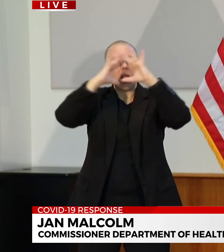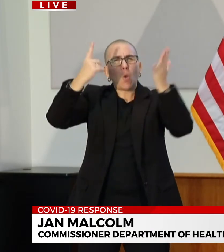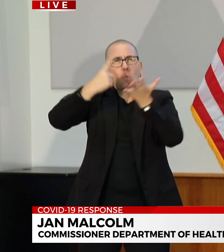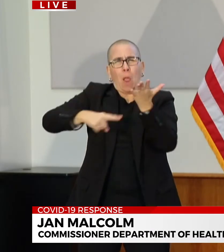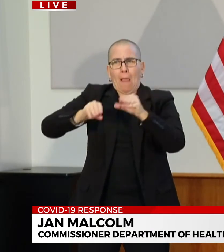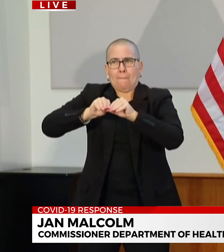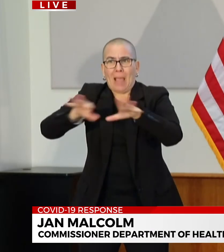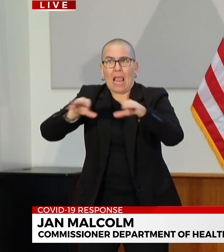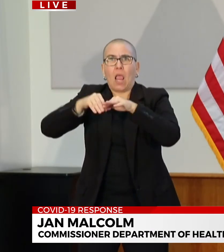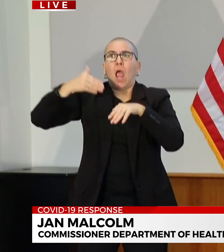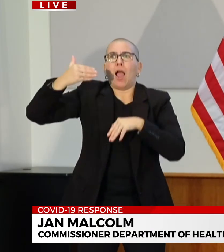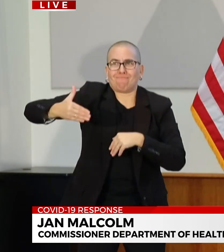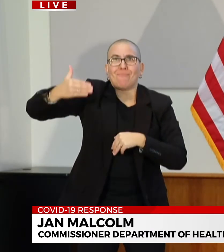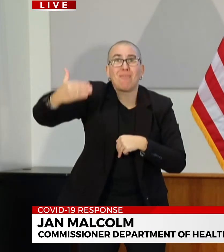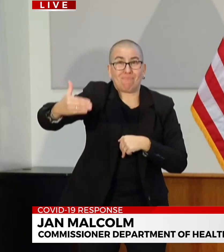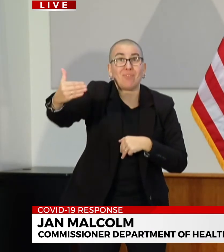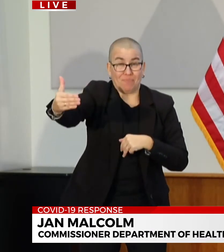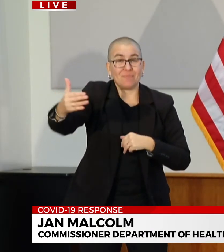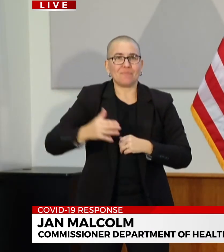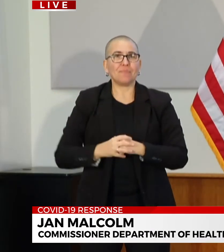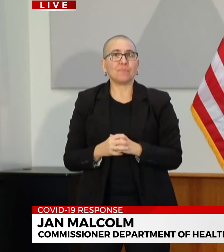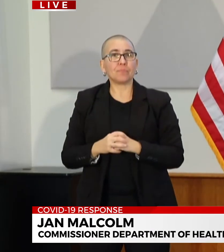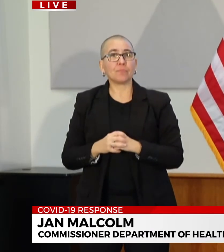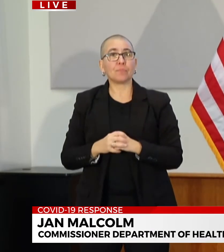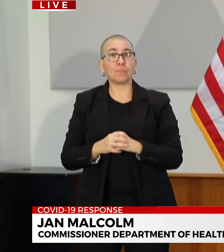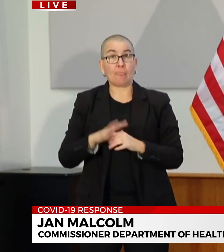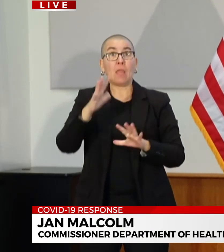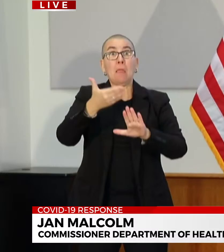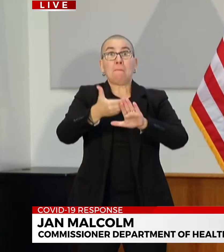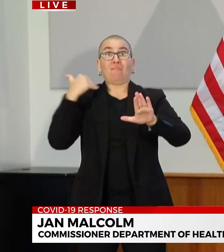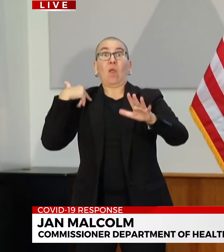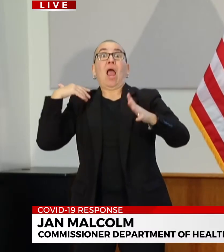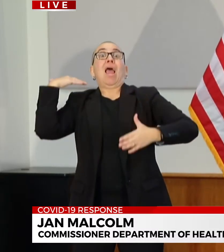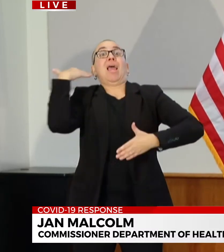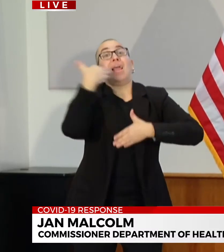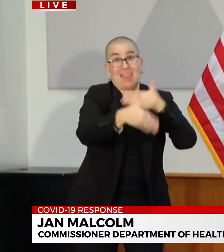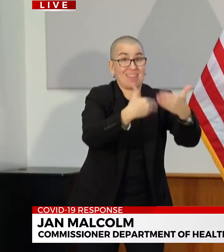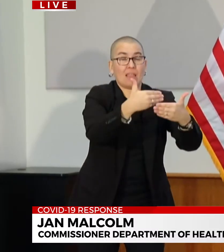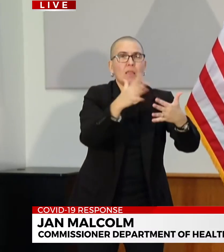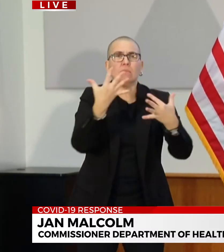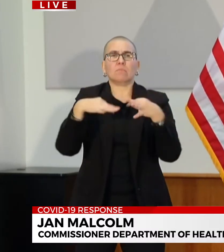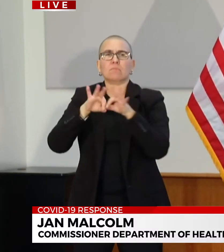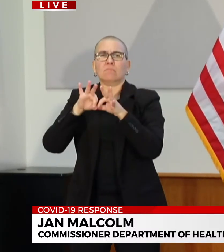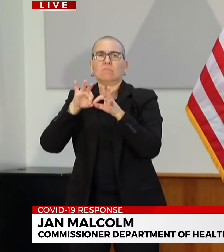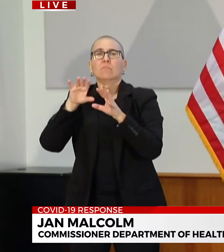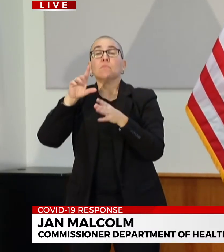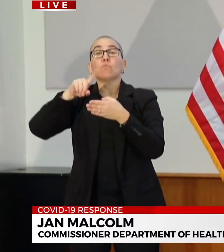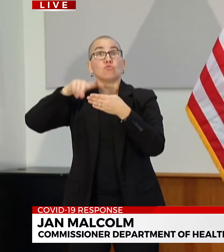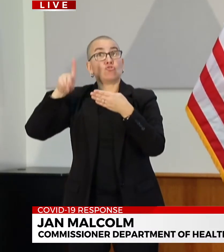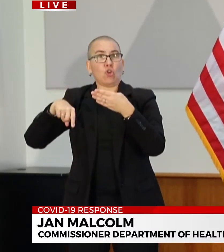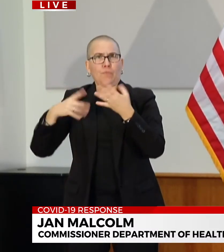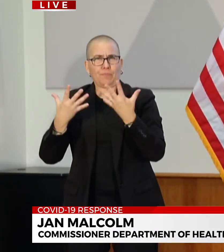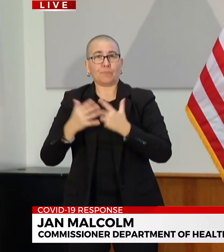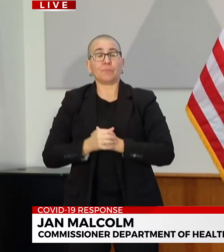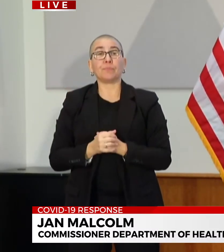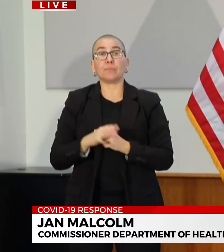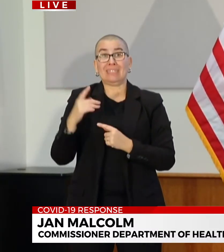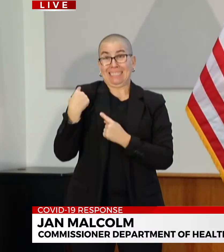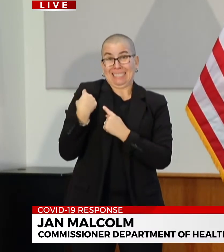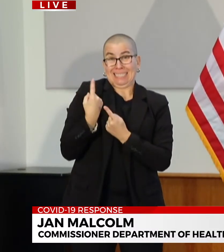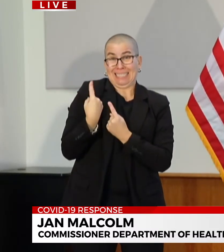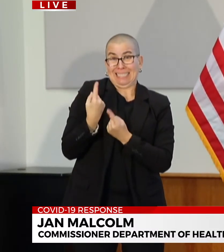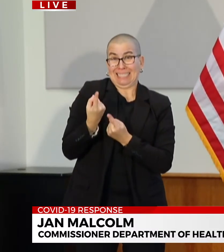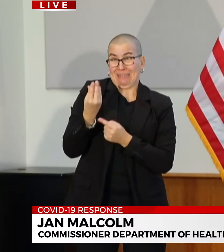This first, before I get into the cumulative results, just the last few days of data